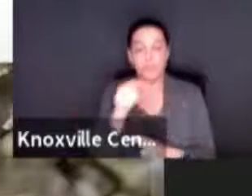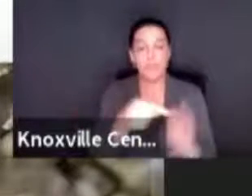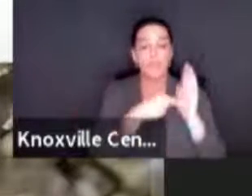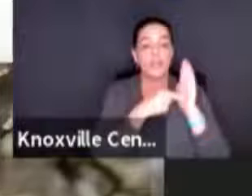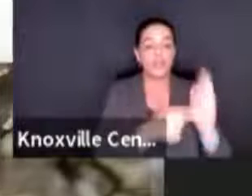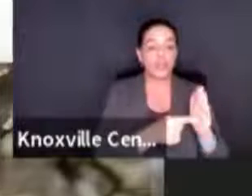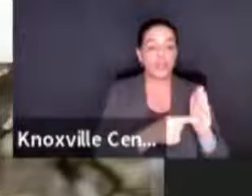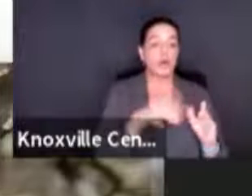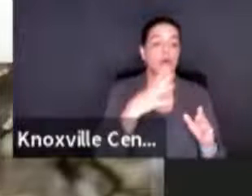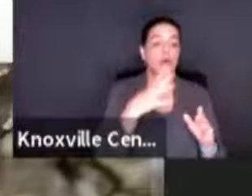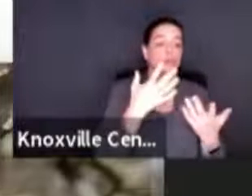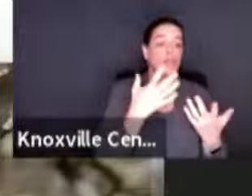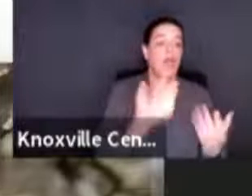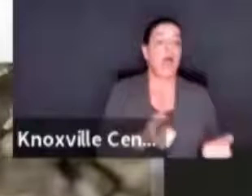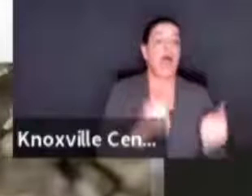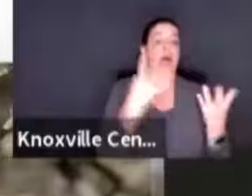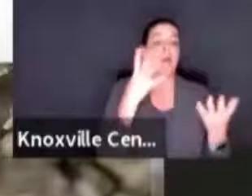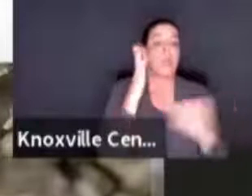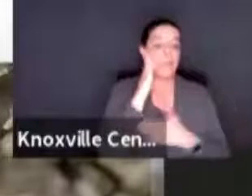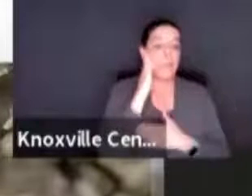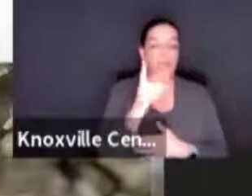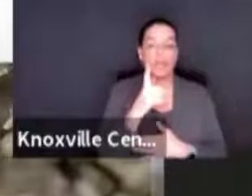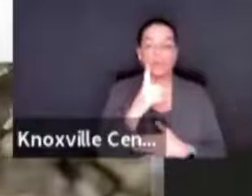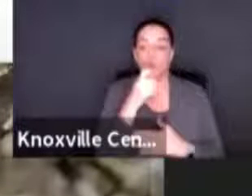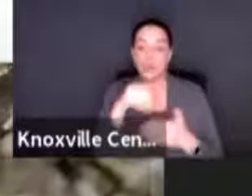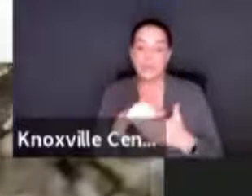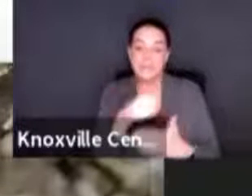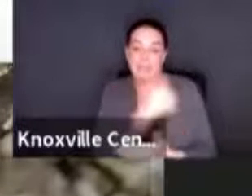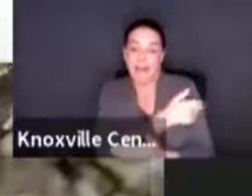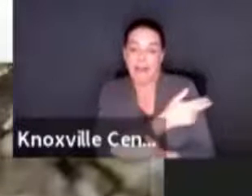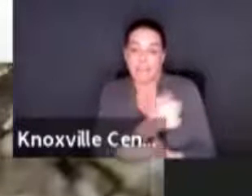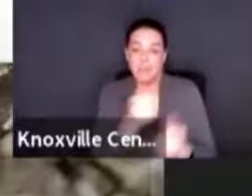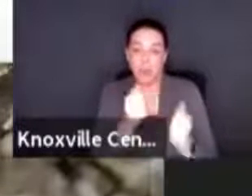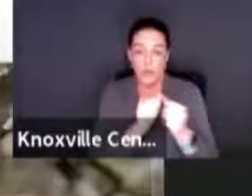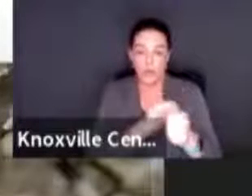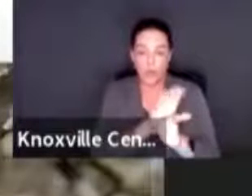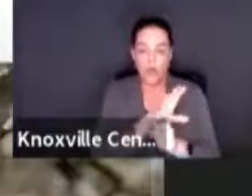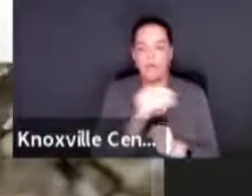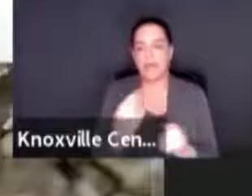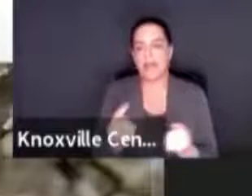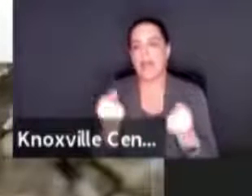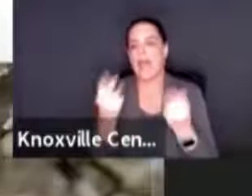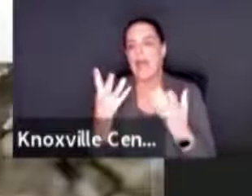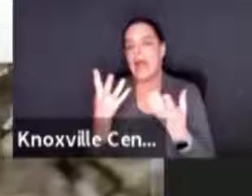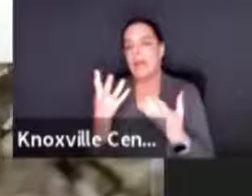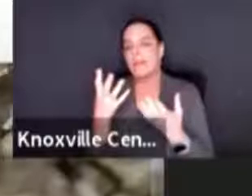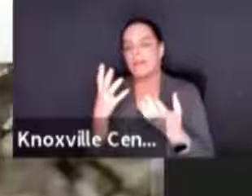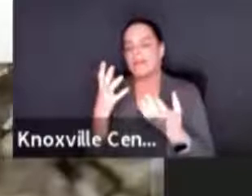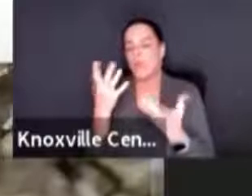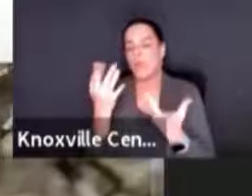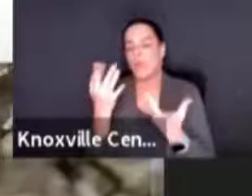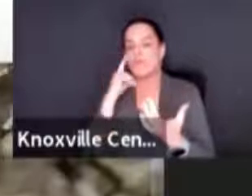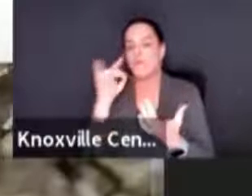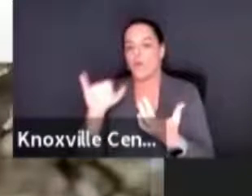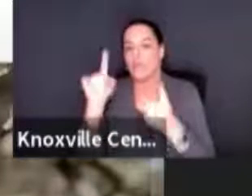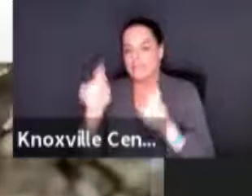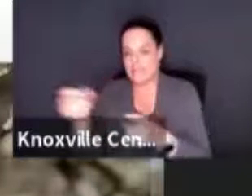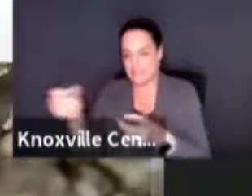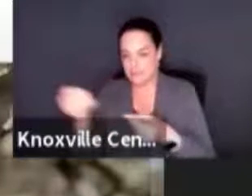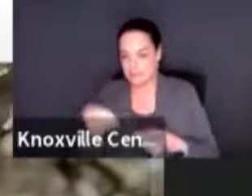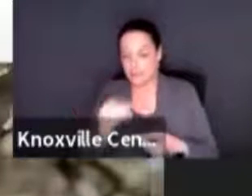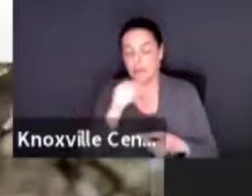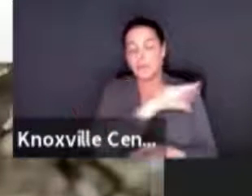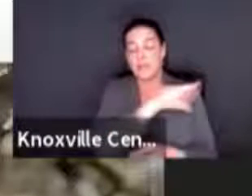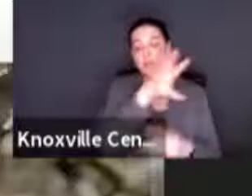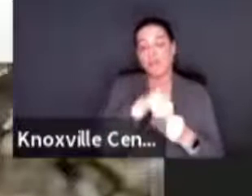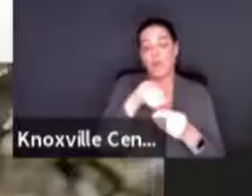and the patients with pending test results in the hospital. These data are gathered from information hospitals put into the Tennessee Healthcare Resource Tracking